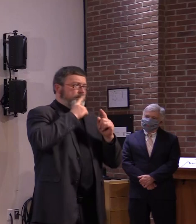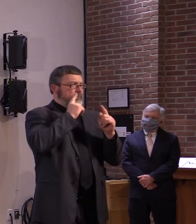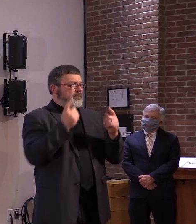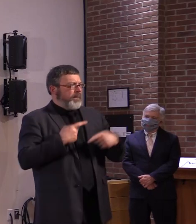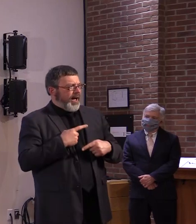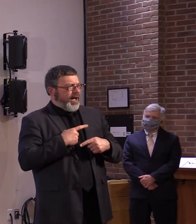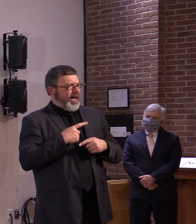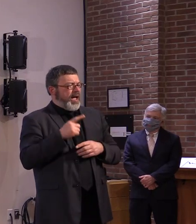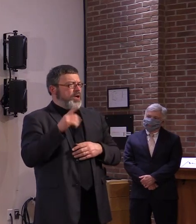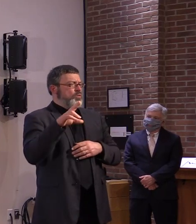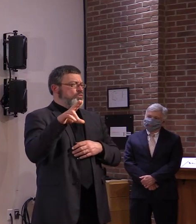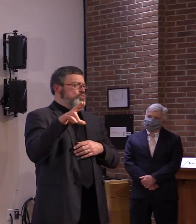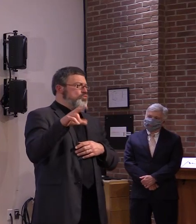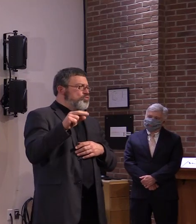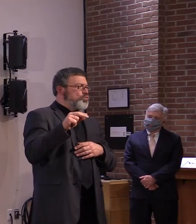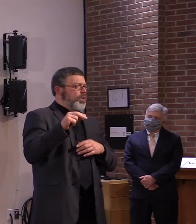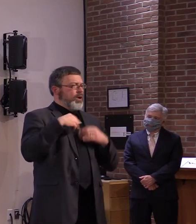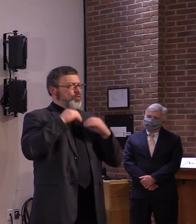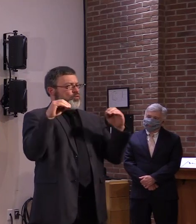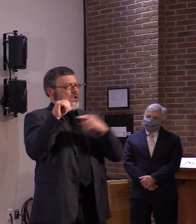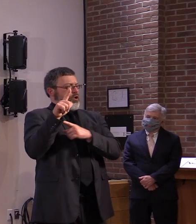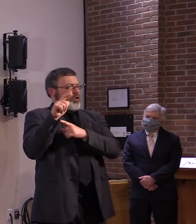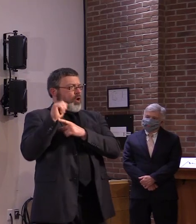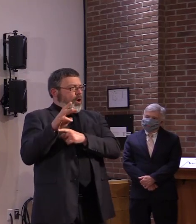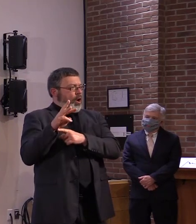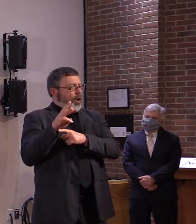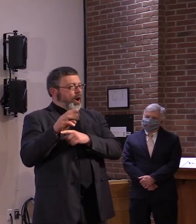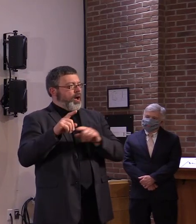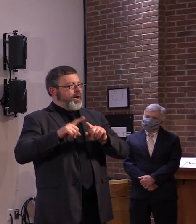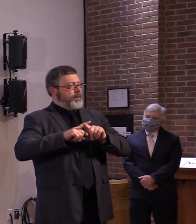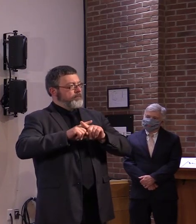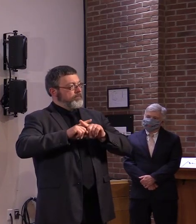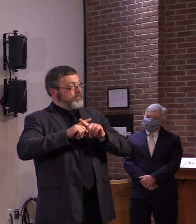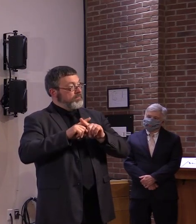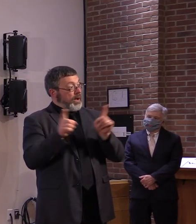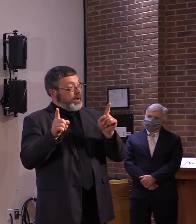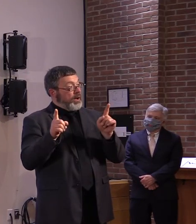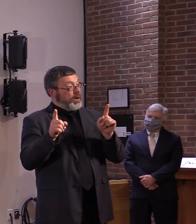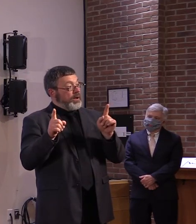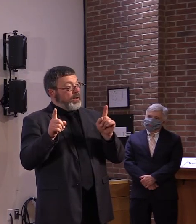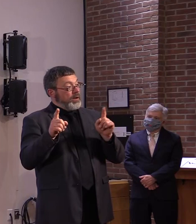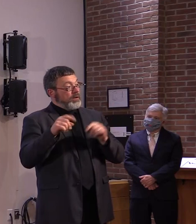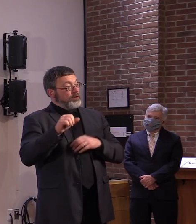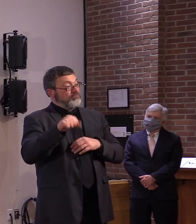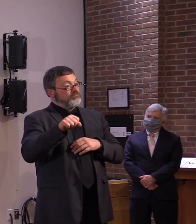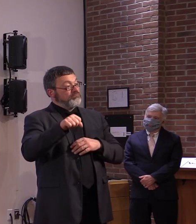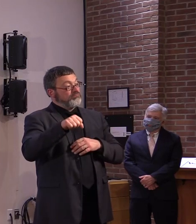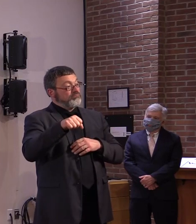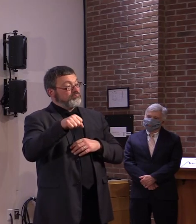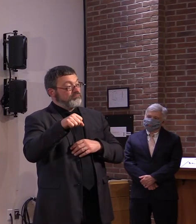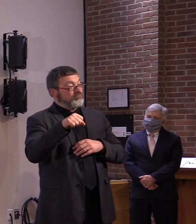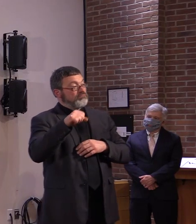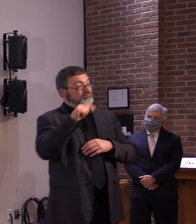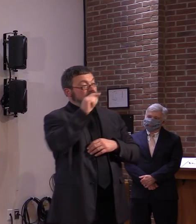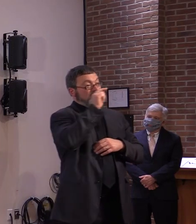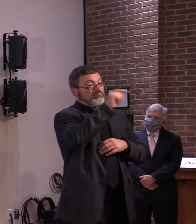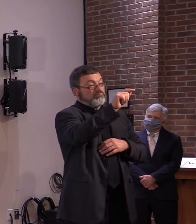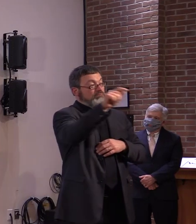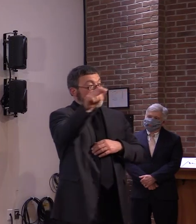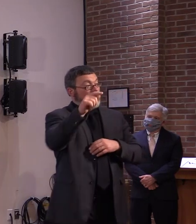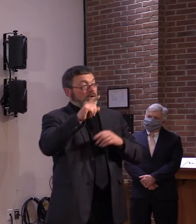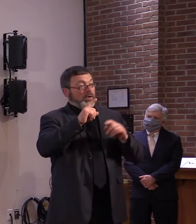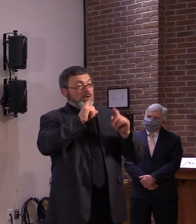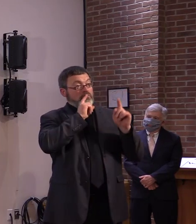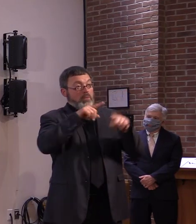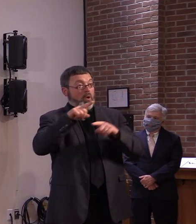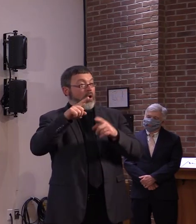that I have reports from numerous places around the country